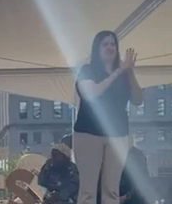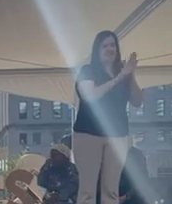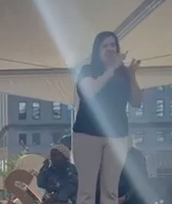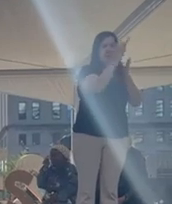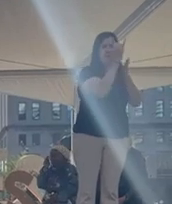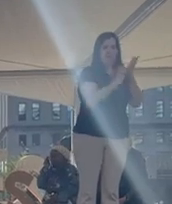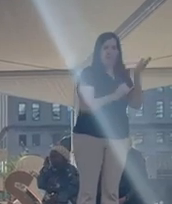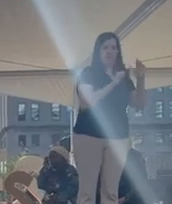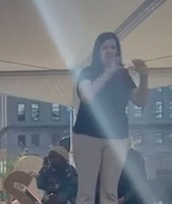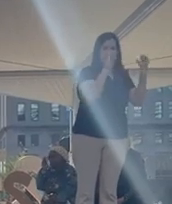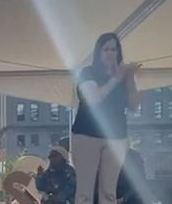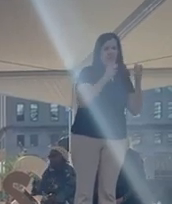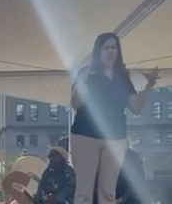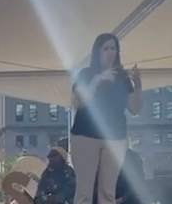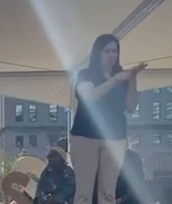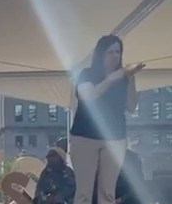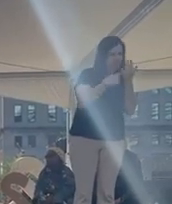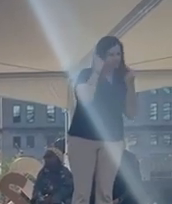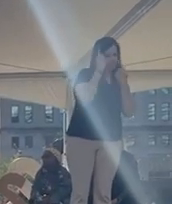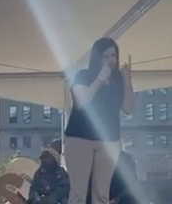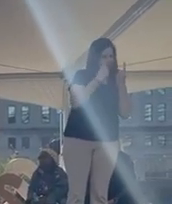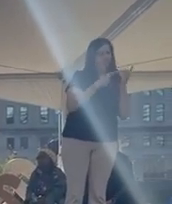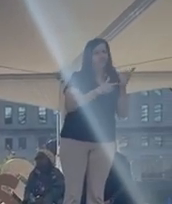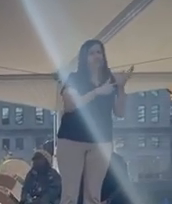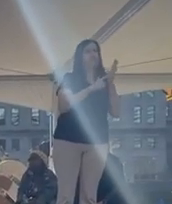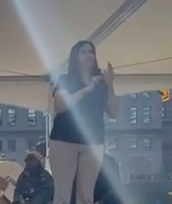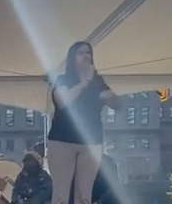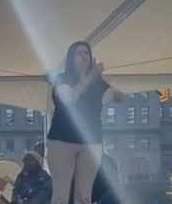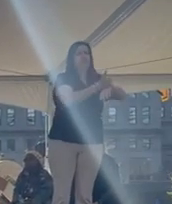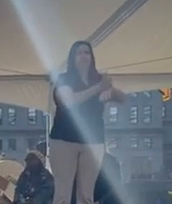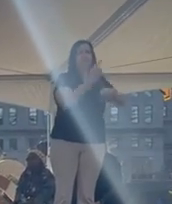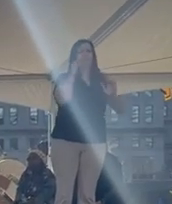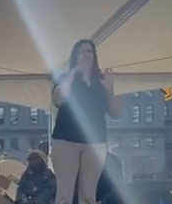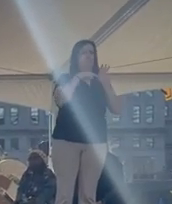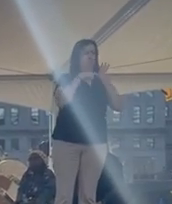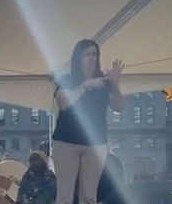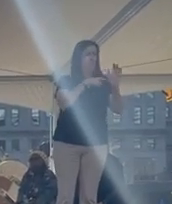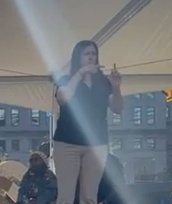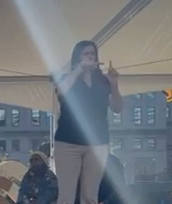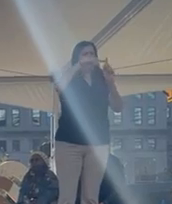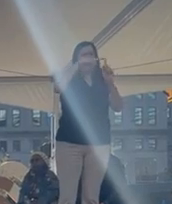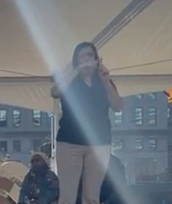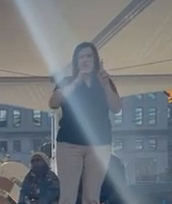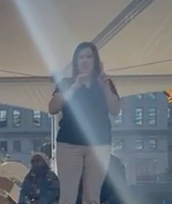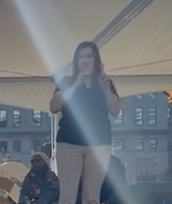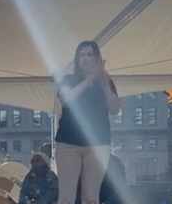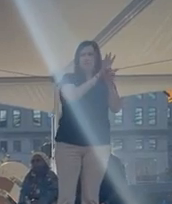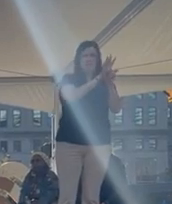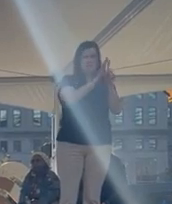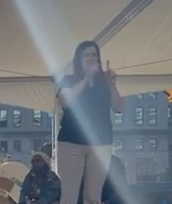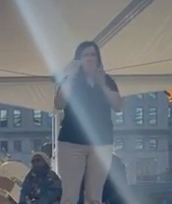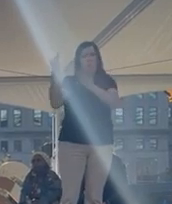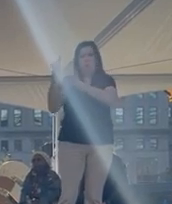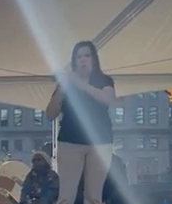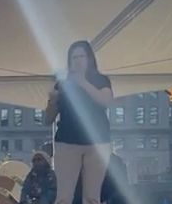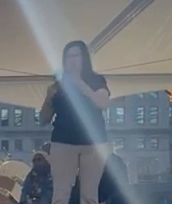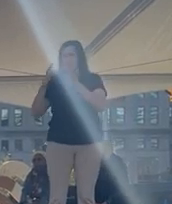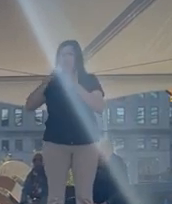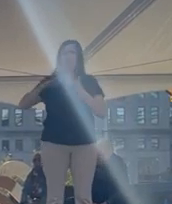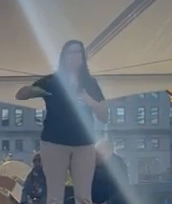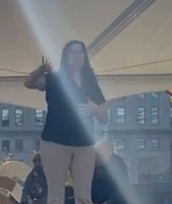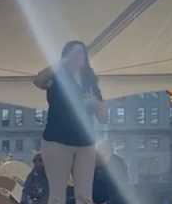came together to create mandates that reflect on the positive impact that the arts have on our